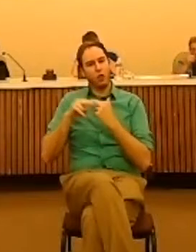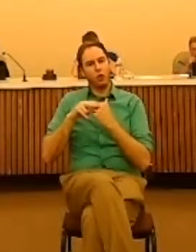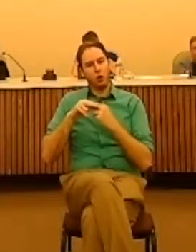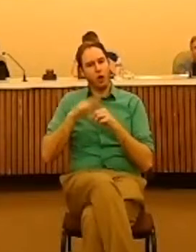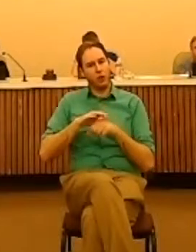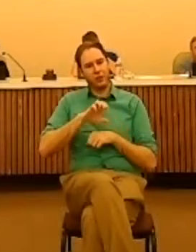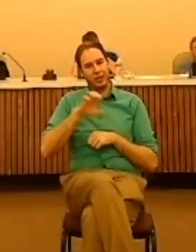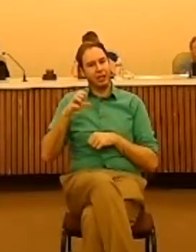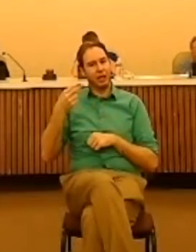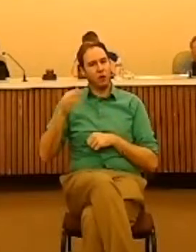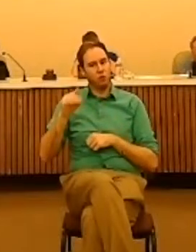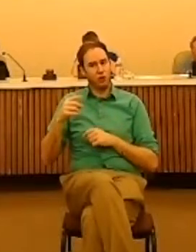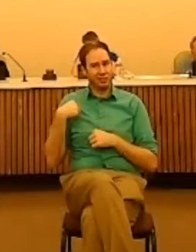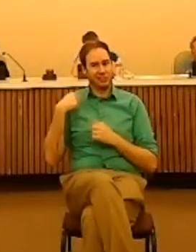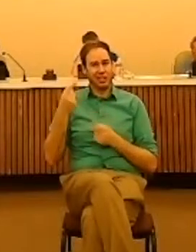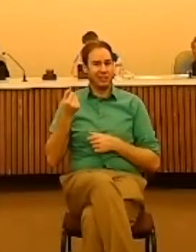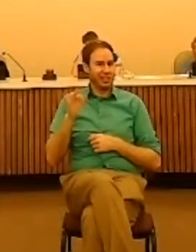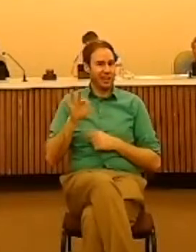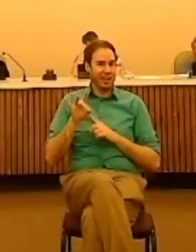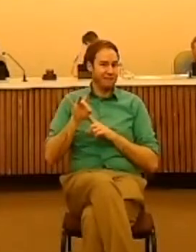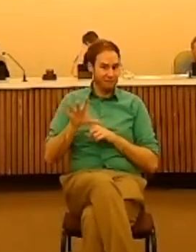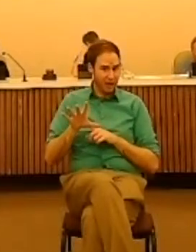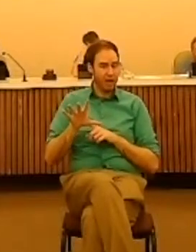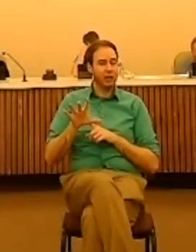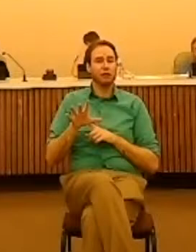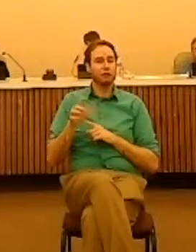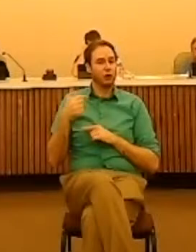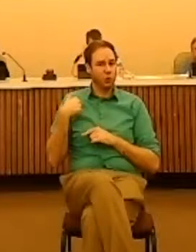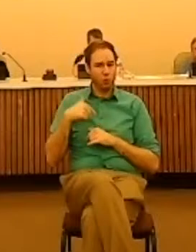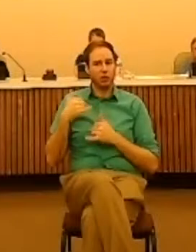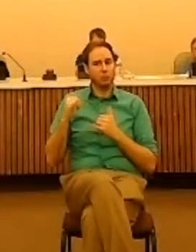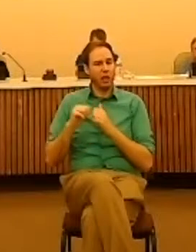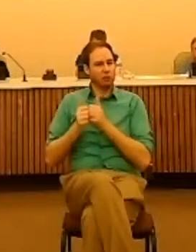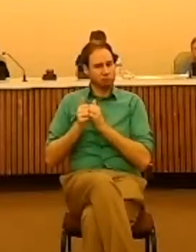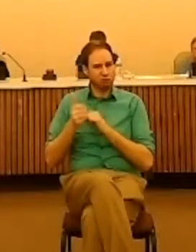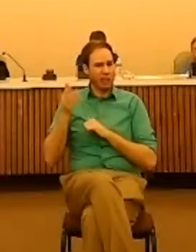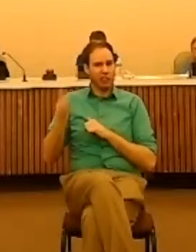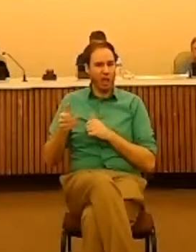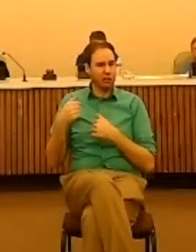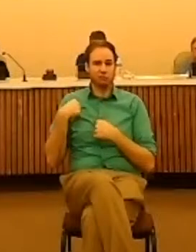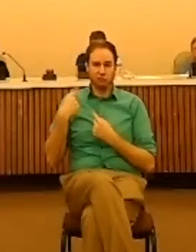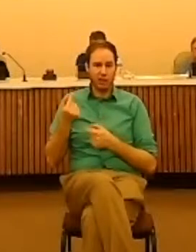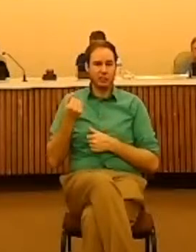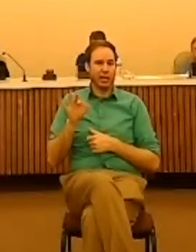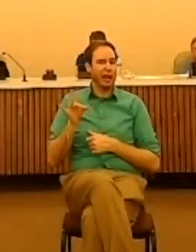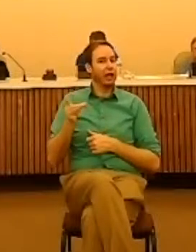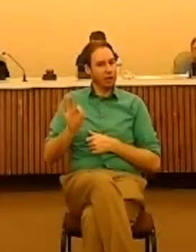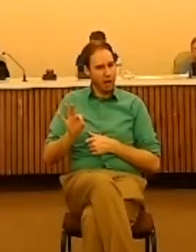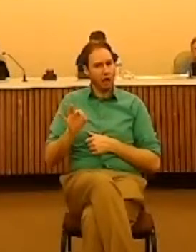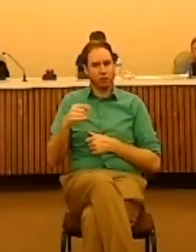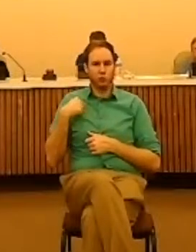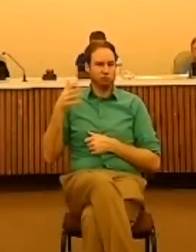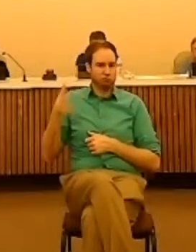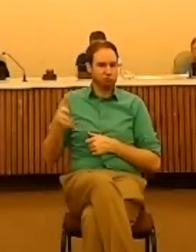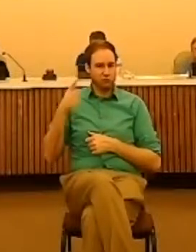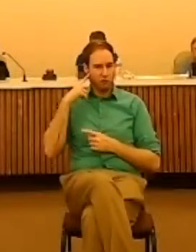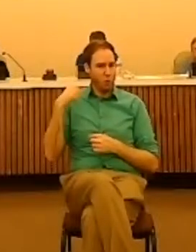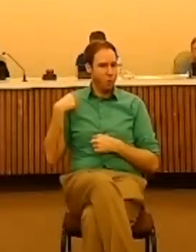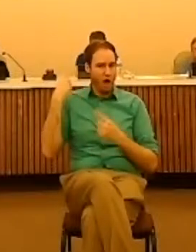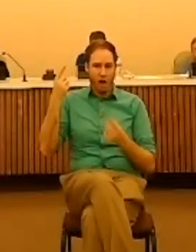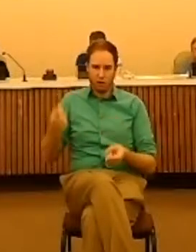Road since 1985. And we've been playing rugby there since 1989. So we've been there for a while. We